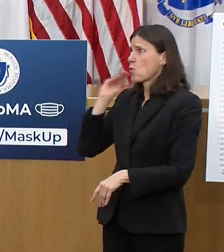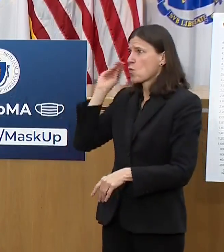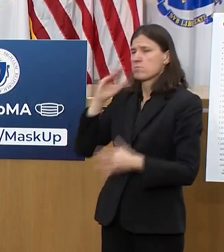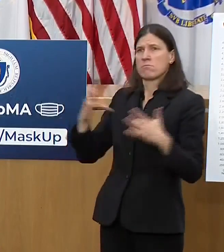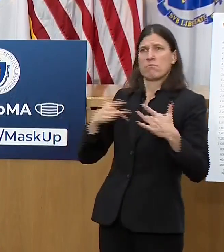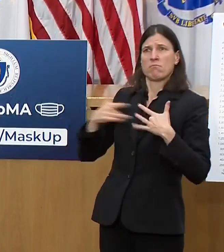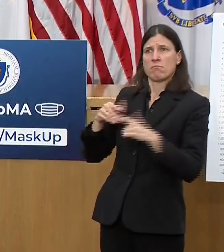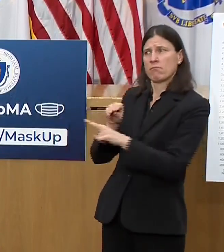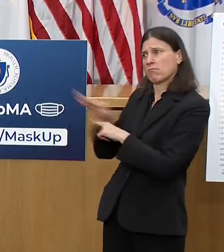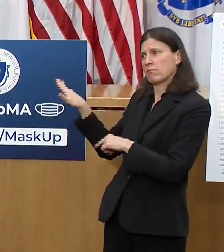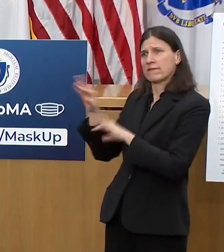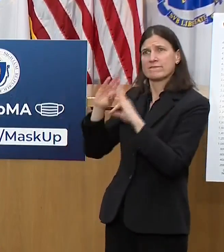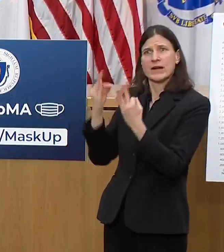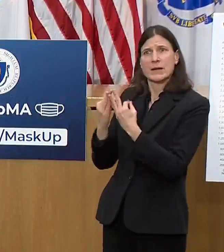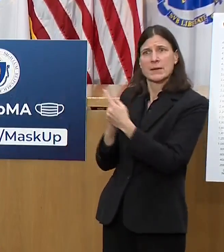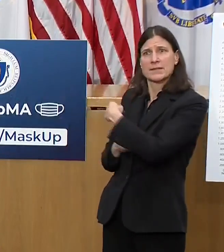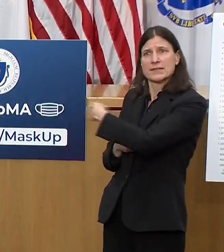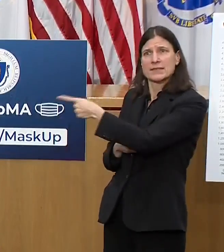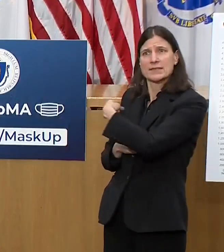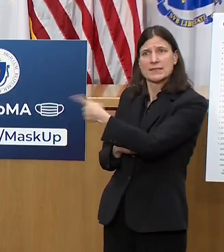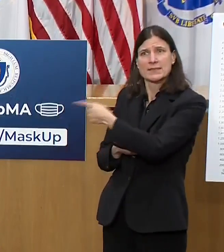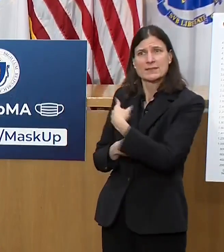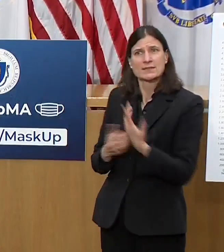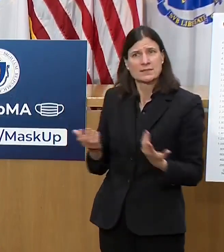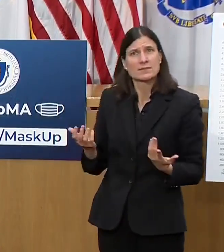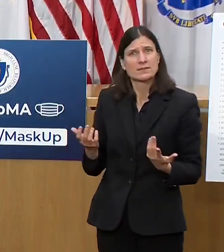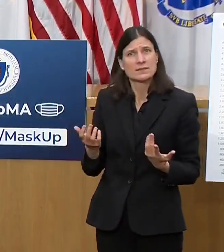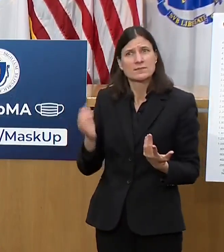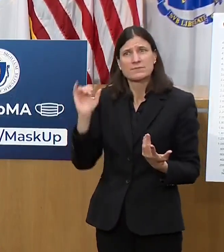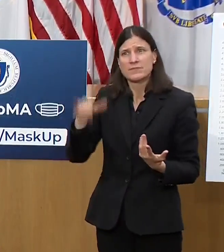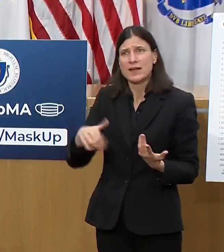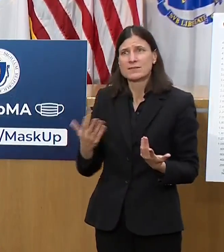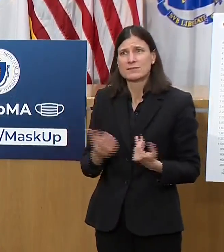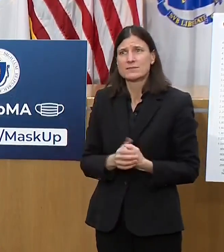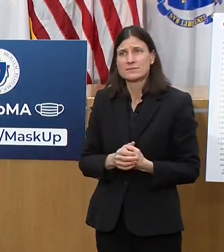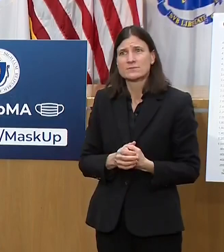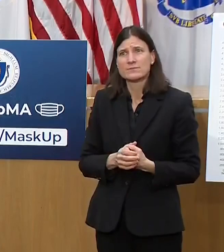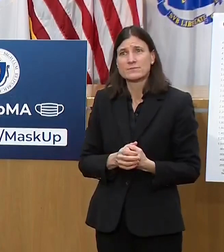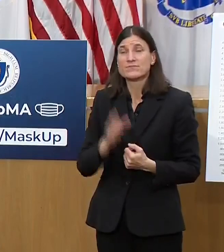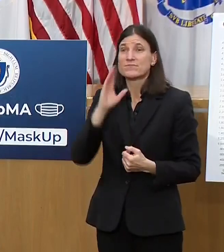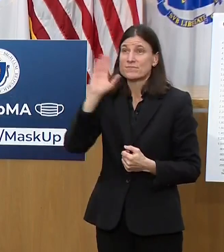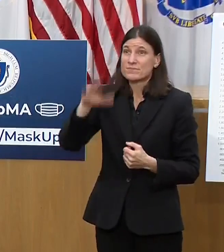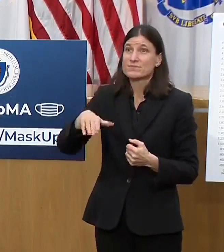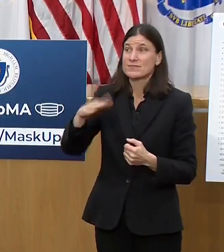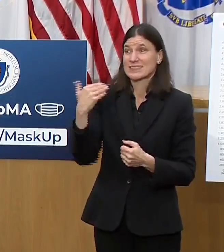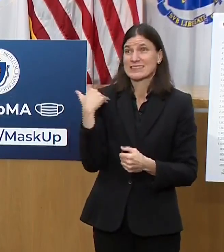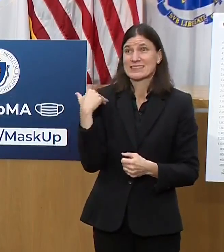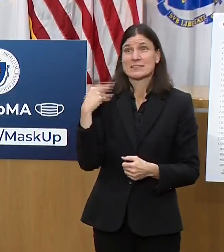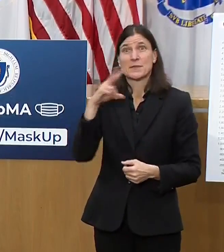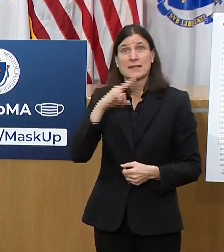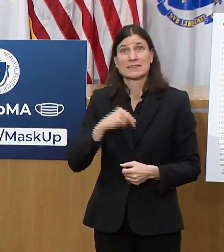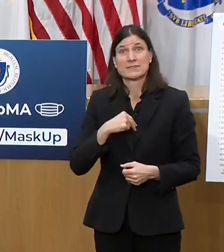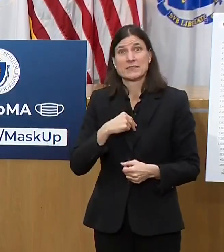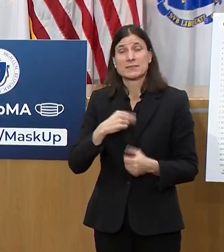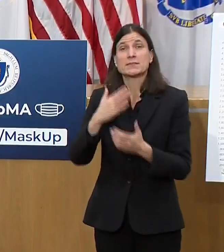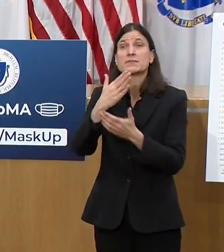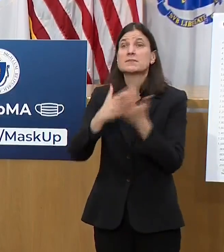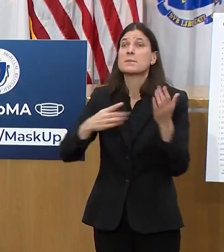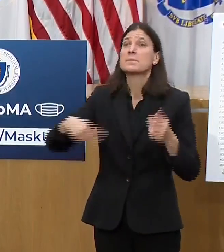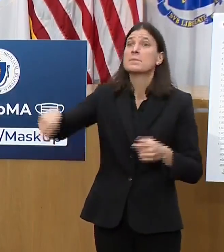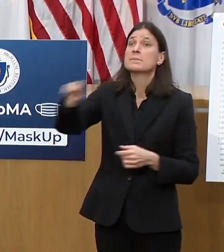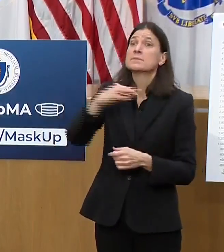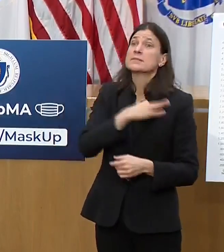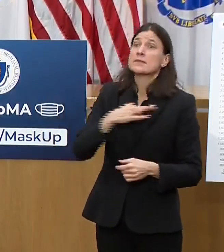during the Thanksgiving holidays, it would have been great for staff, nurses, patient care associates, physician colleagues to go